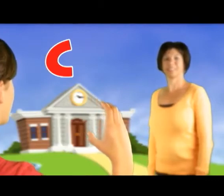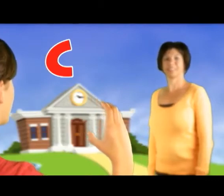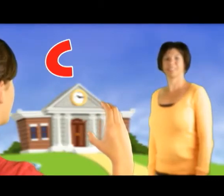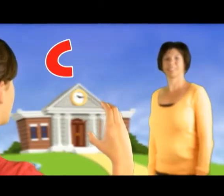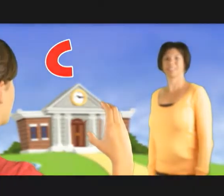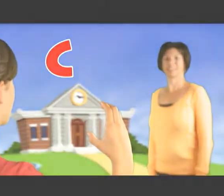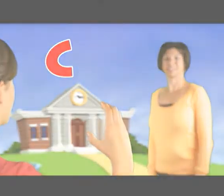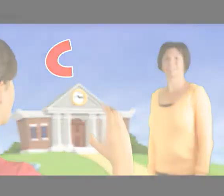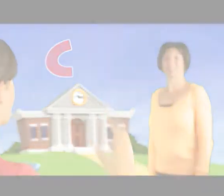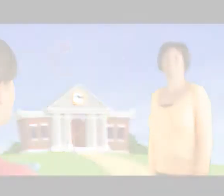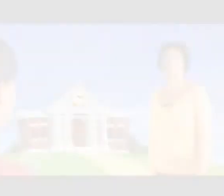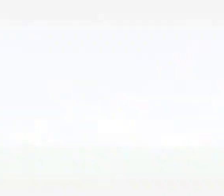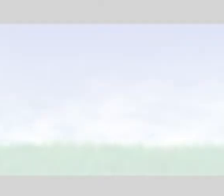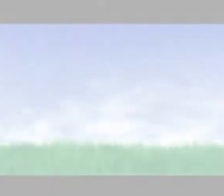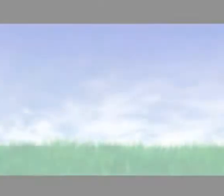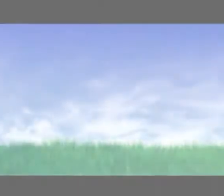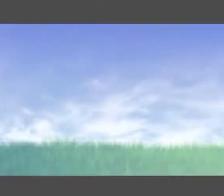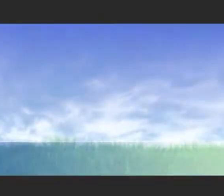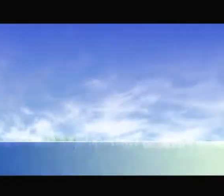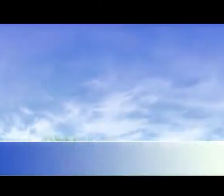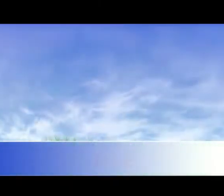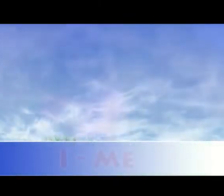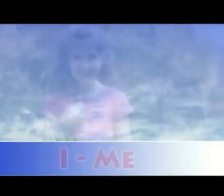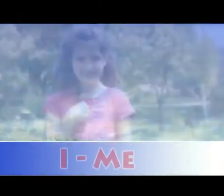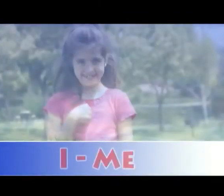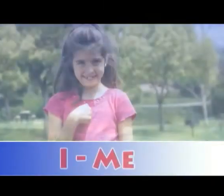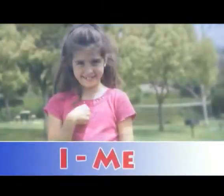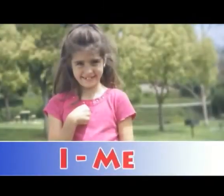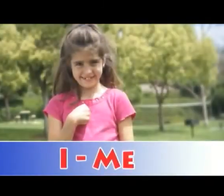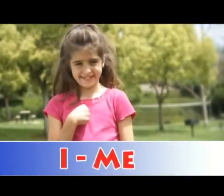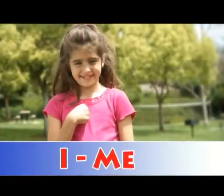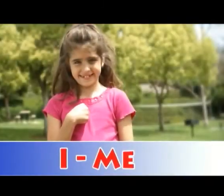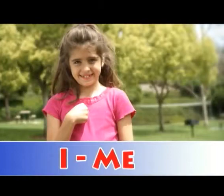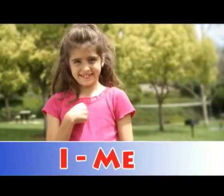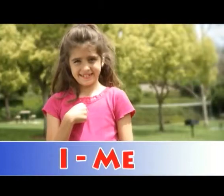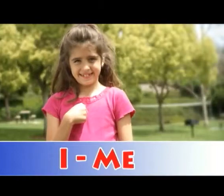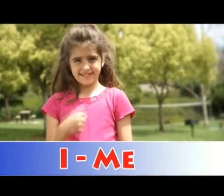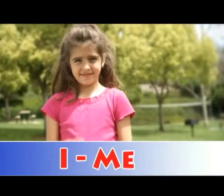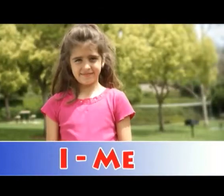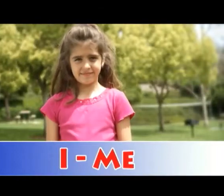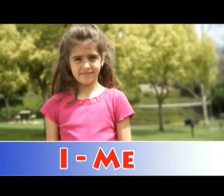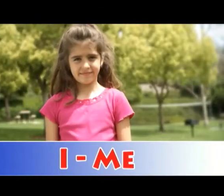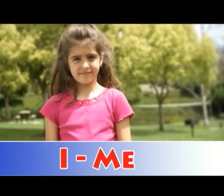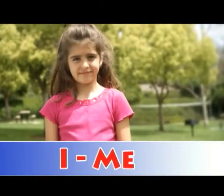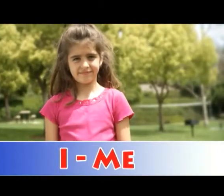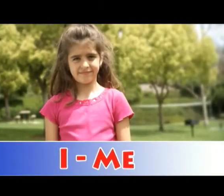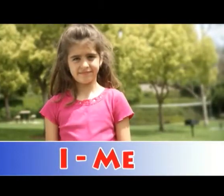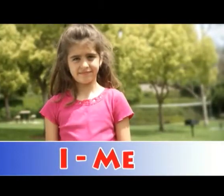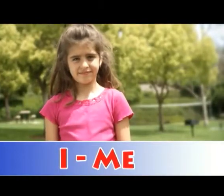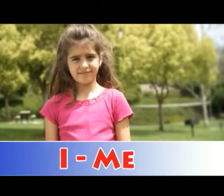C C I or me. Make sure that the thumb is down when you point.